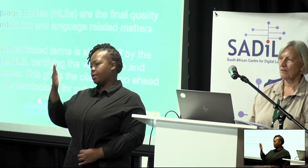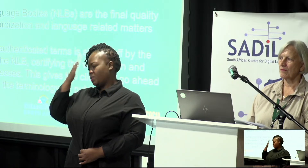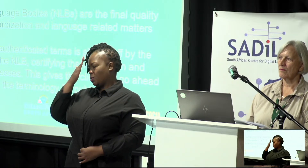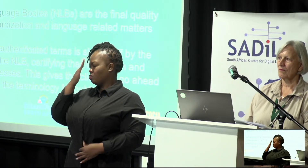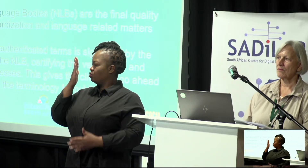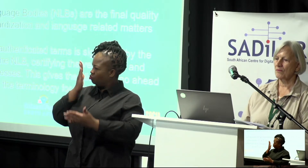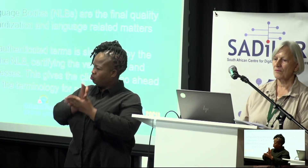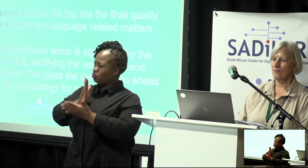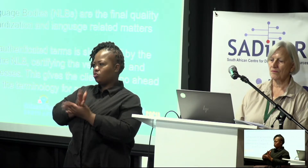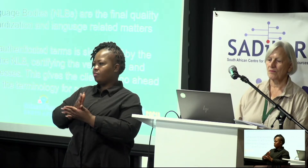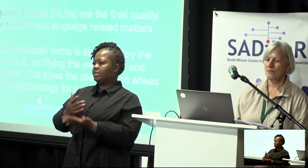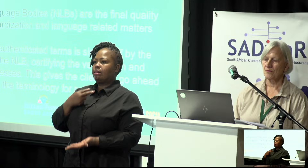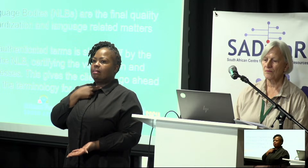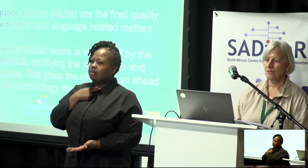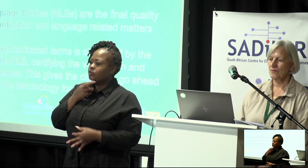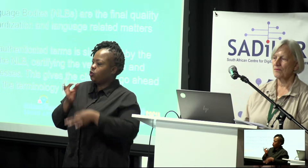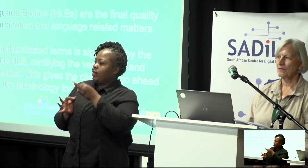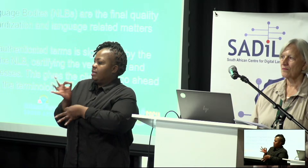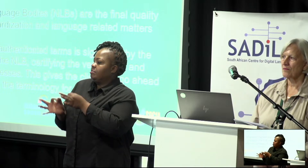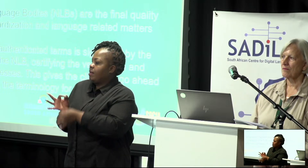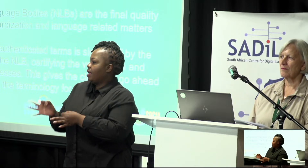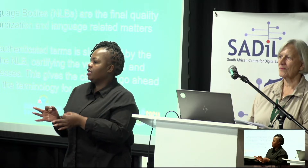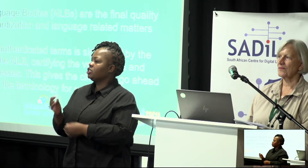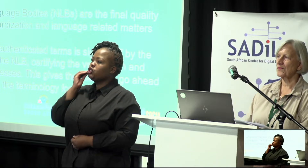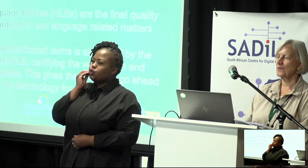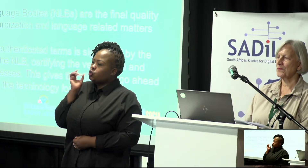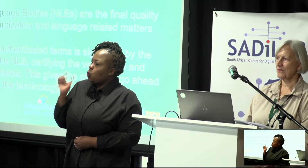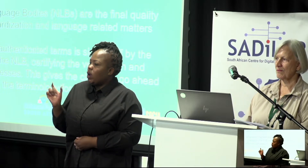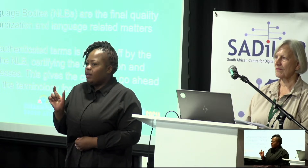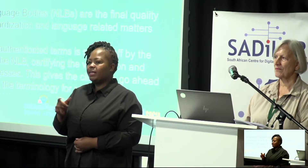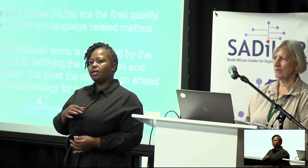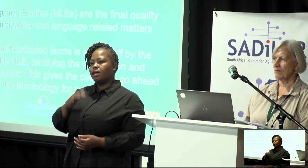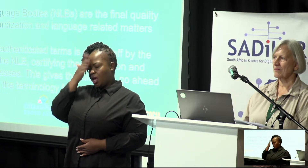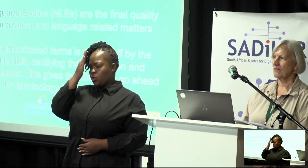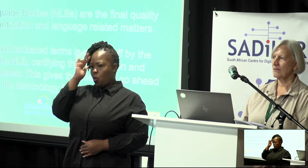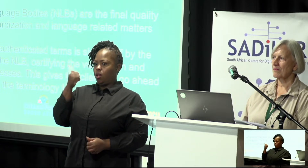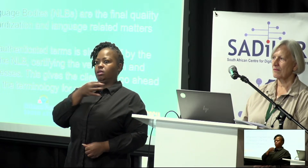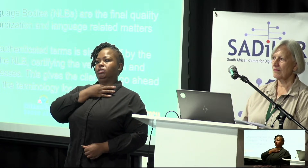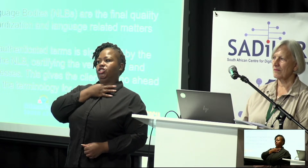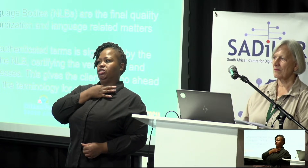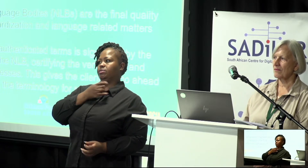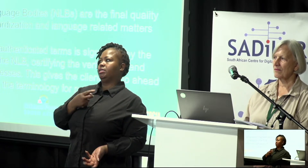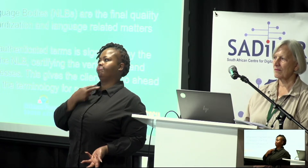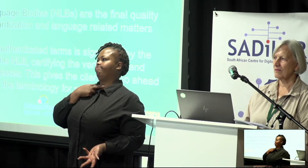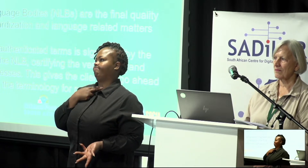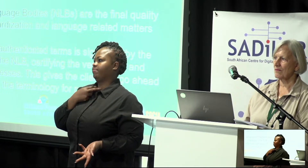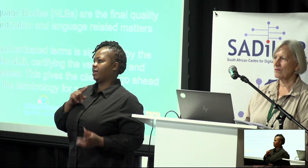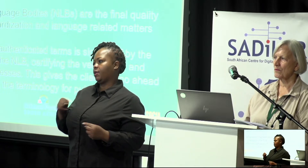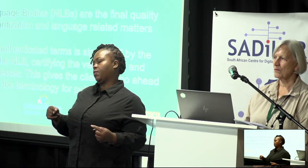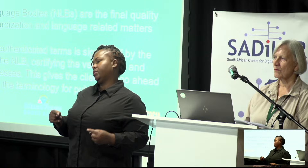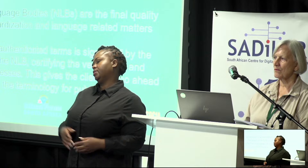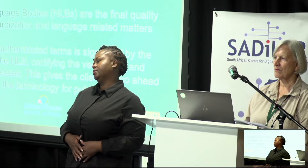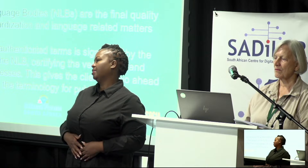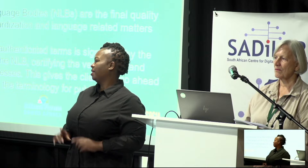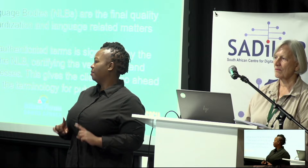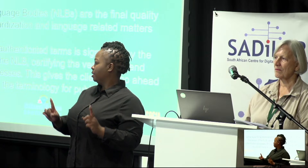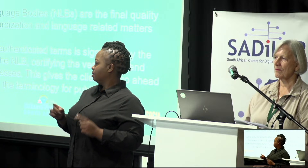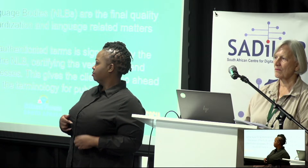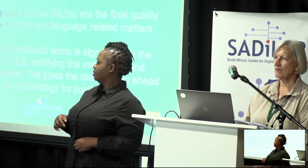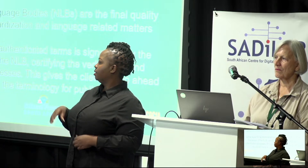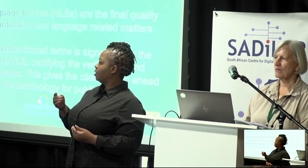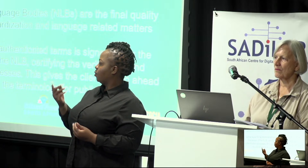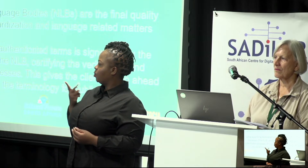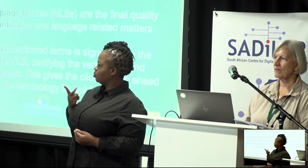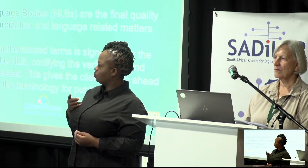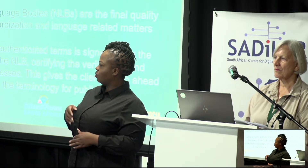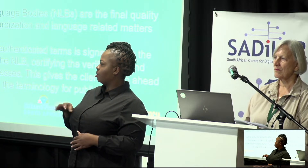I was not able to do justice to say what that means, And also, Marilise, I also wanted to